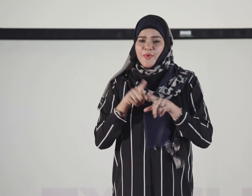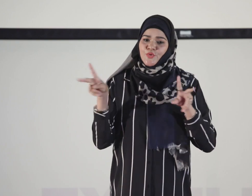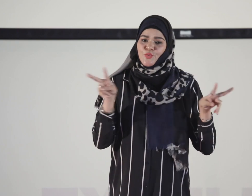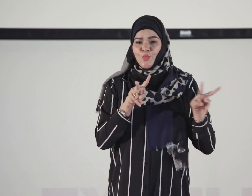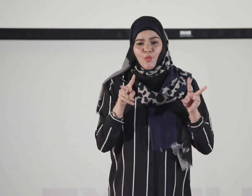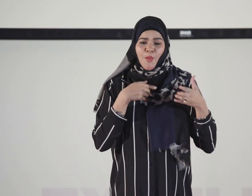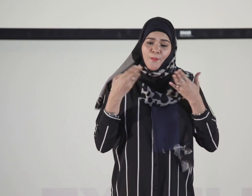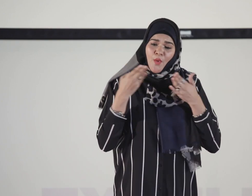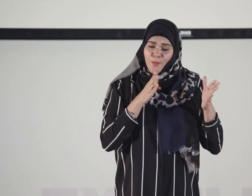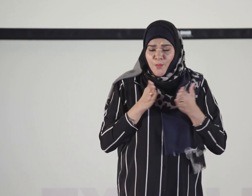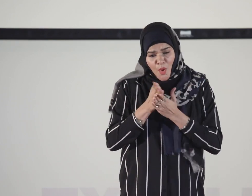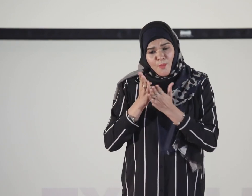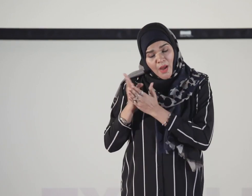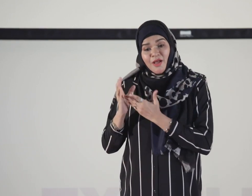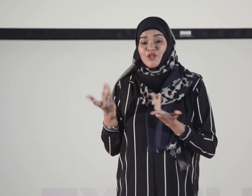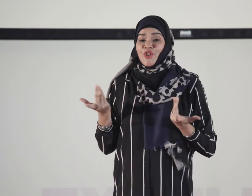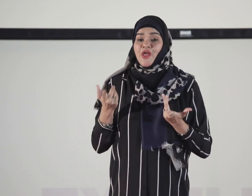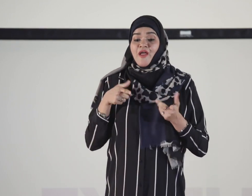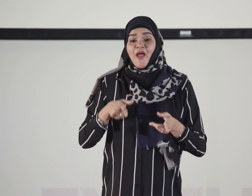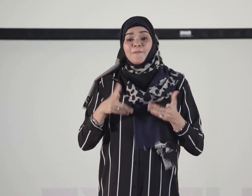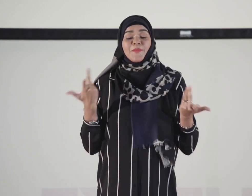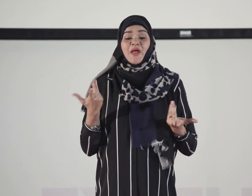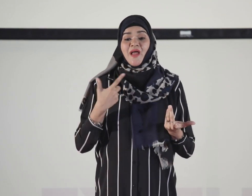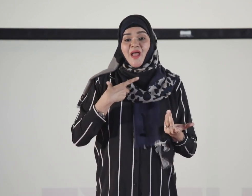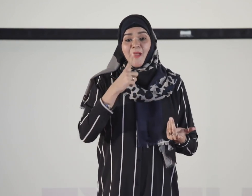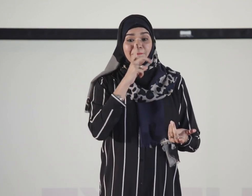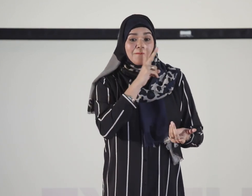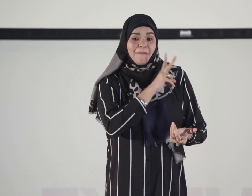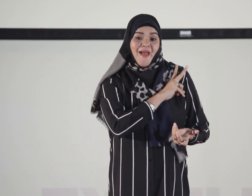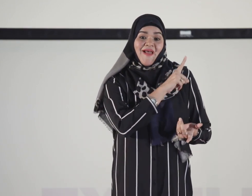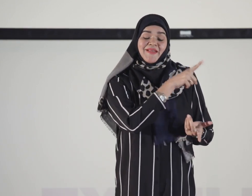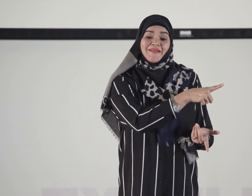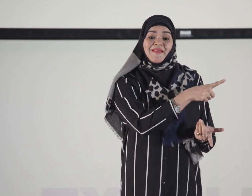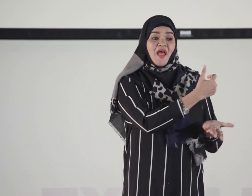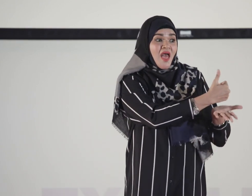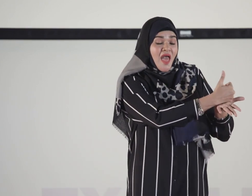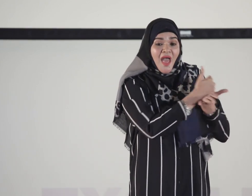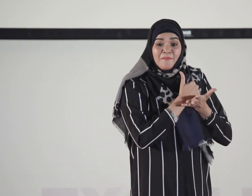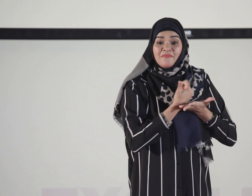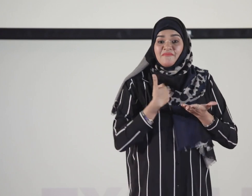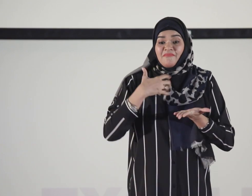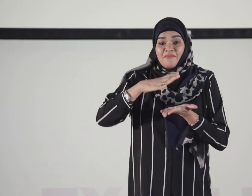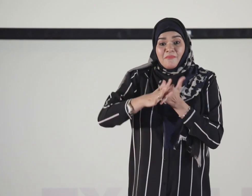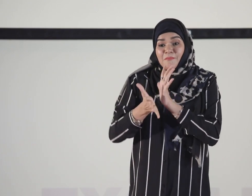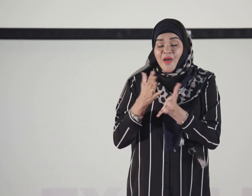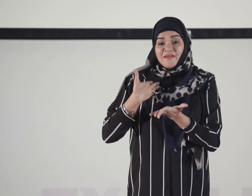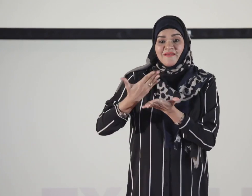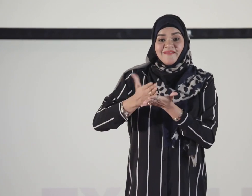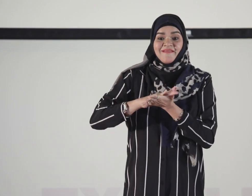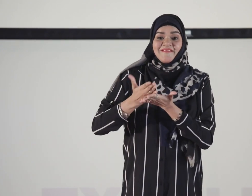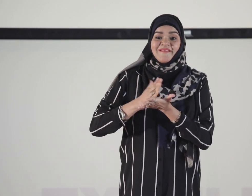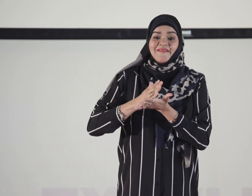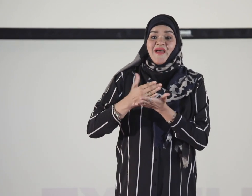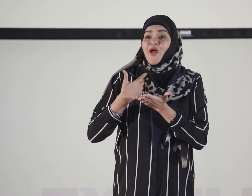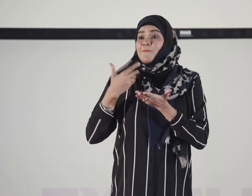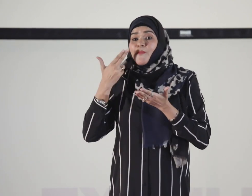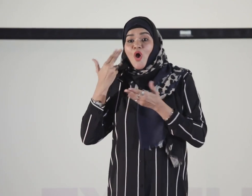I maintained balance between both the activities in my life, and I'd be forever grateful of my